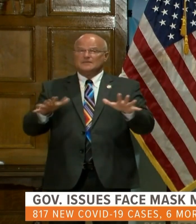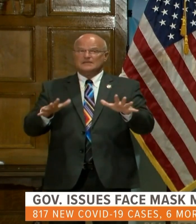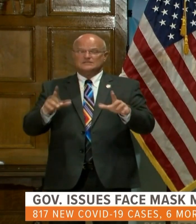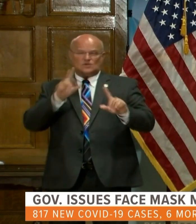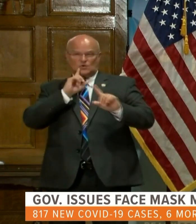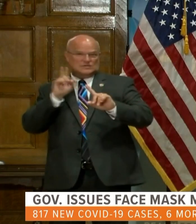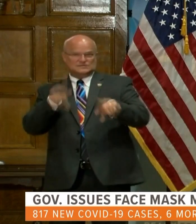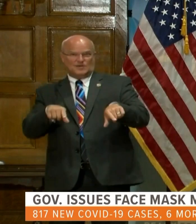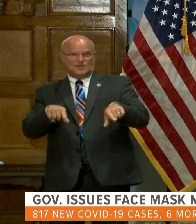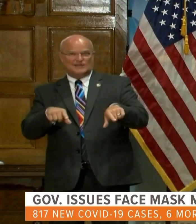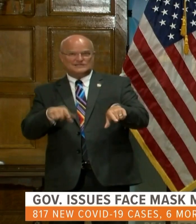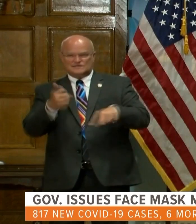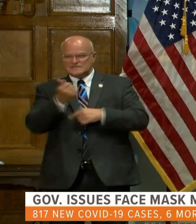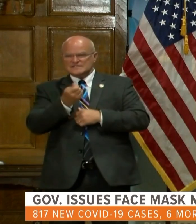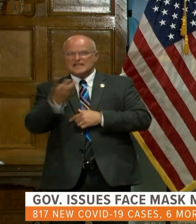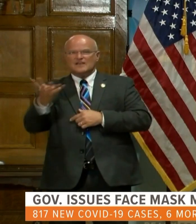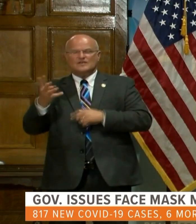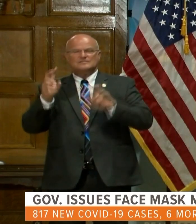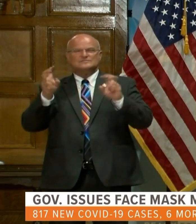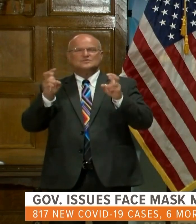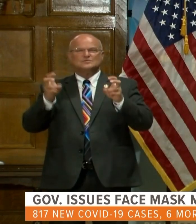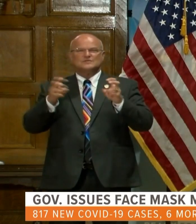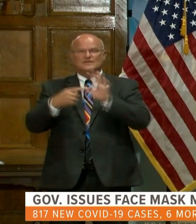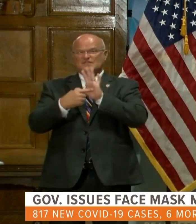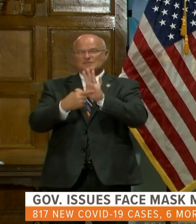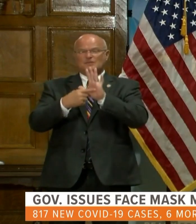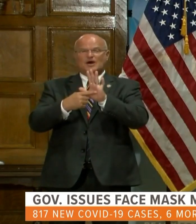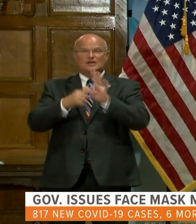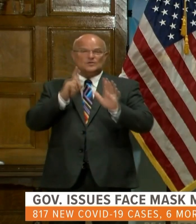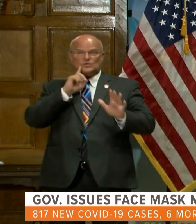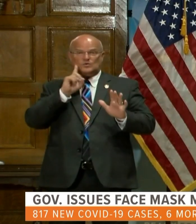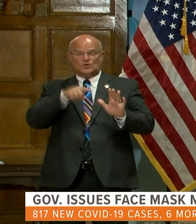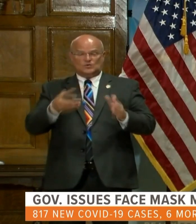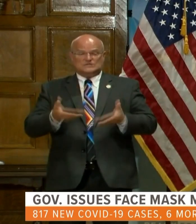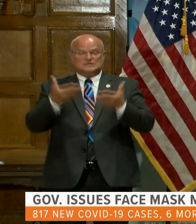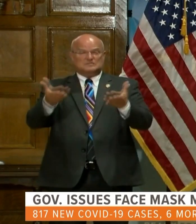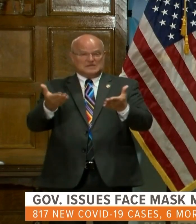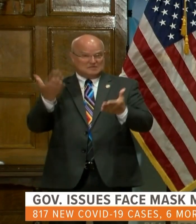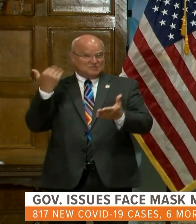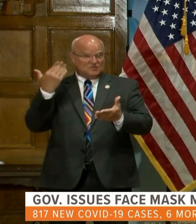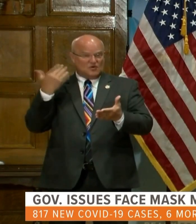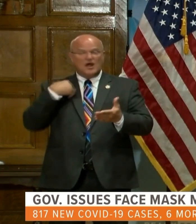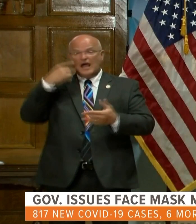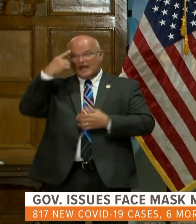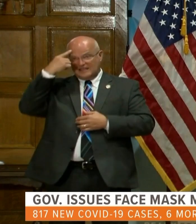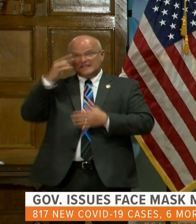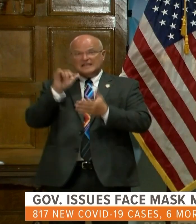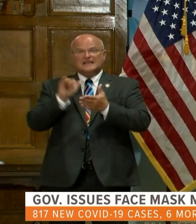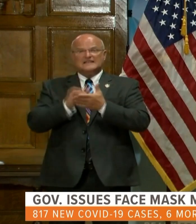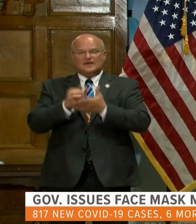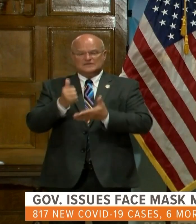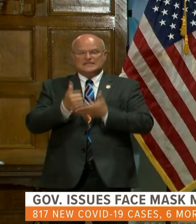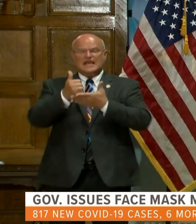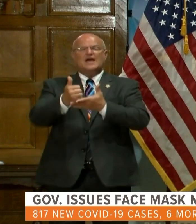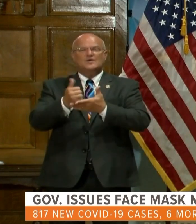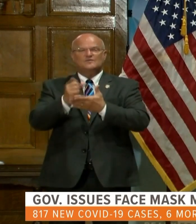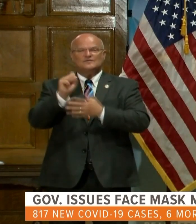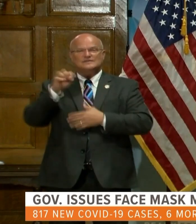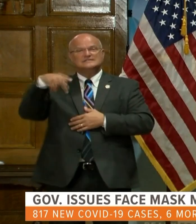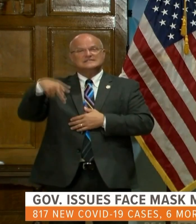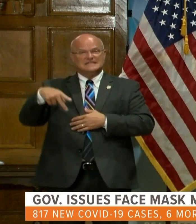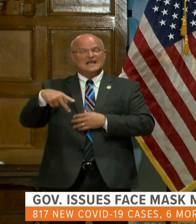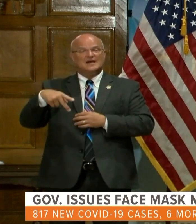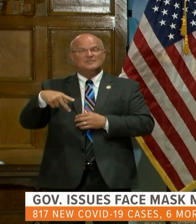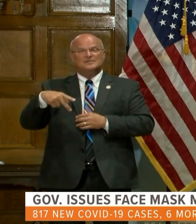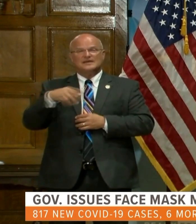responsive, a number of them, in terms of the model ordinance that we submitted to them. I think that was a helpful step